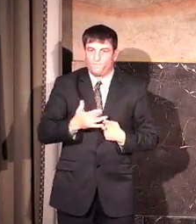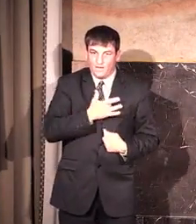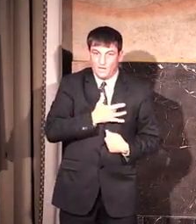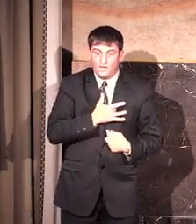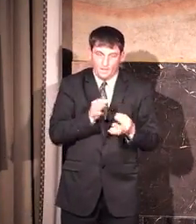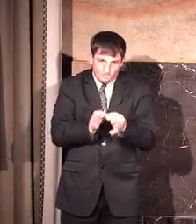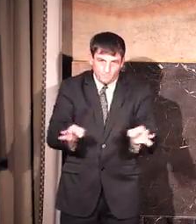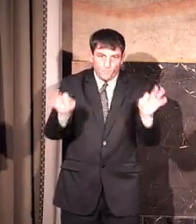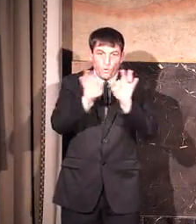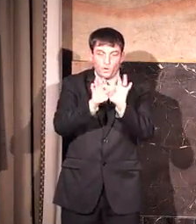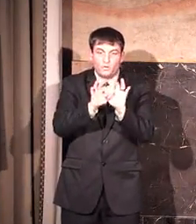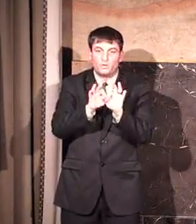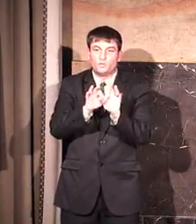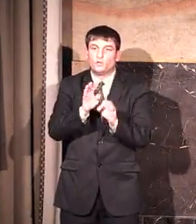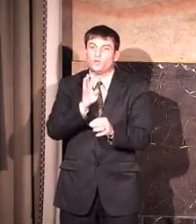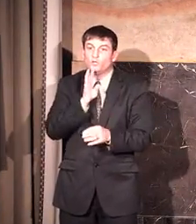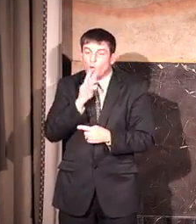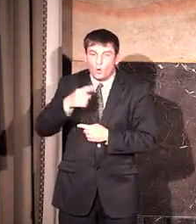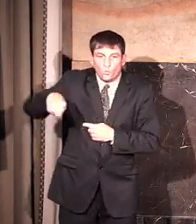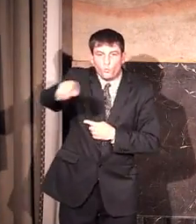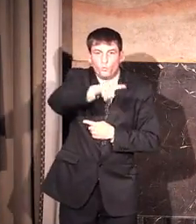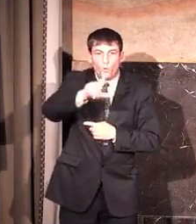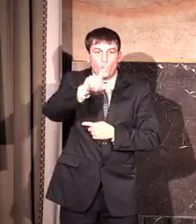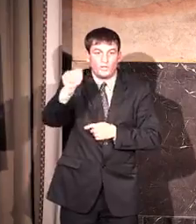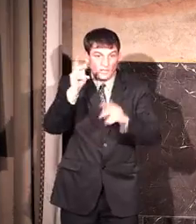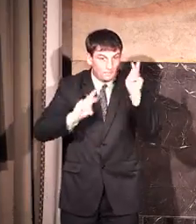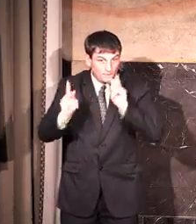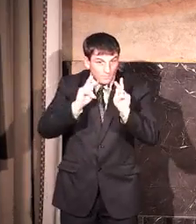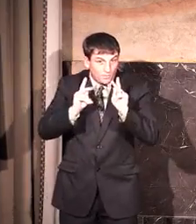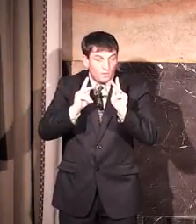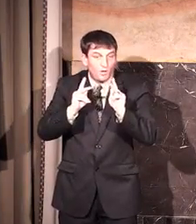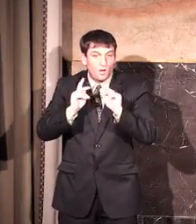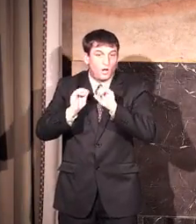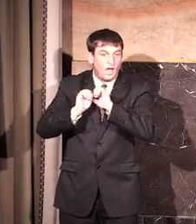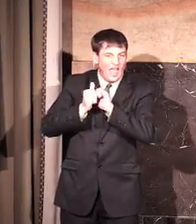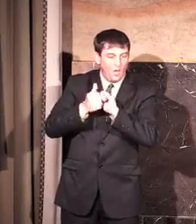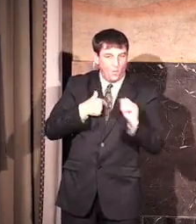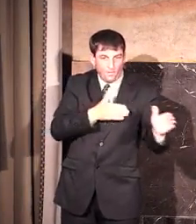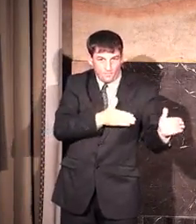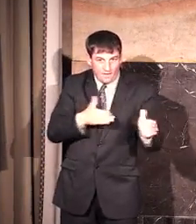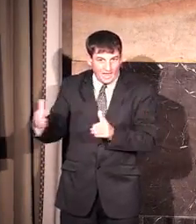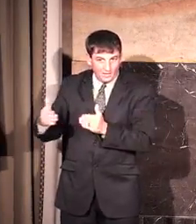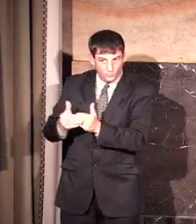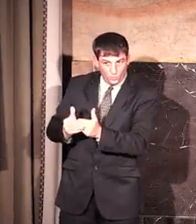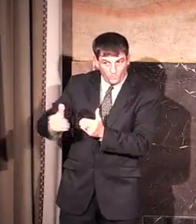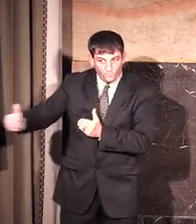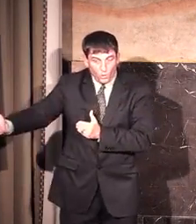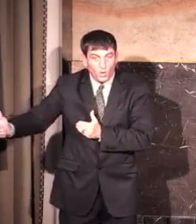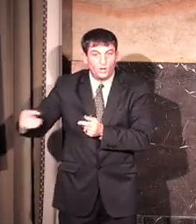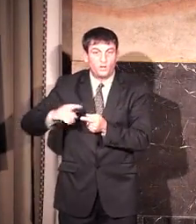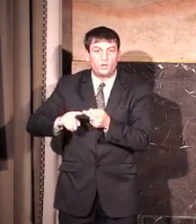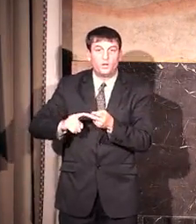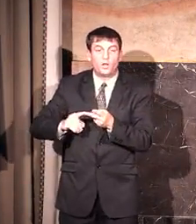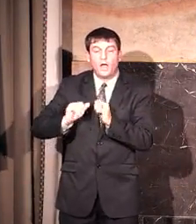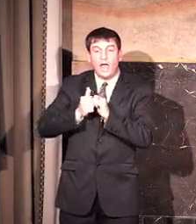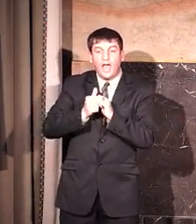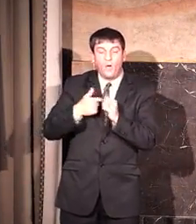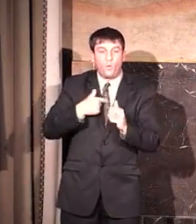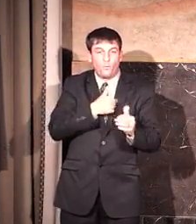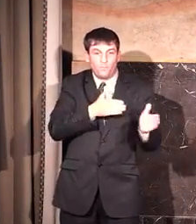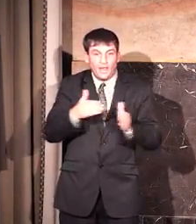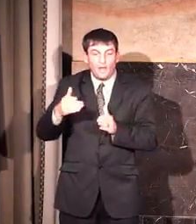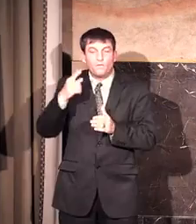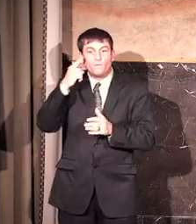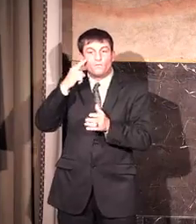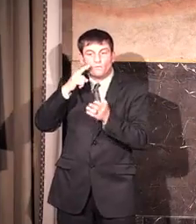talk to the people of Louisiana about what our testing plan is going forward, and what our plan for contact tracing. I will